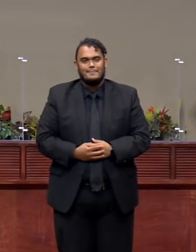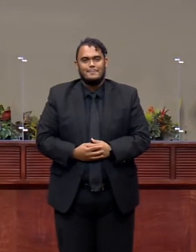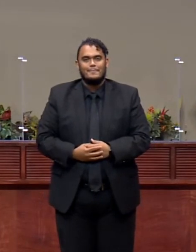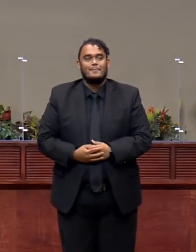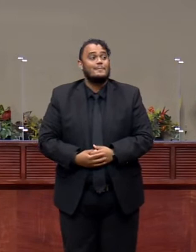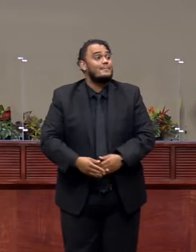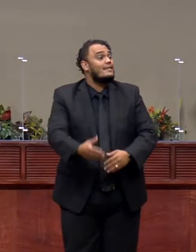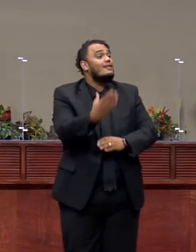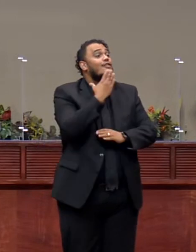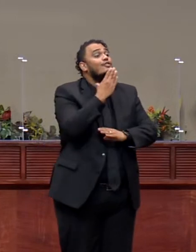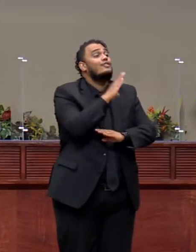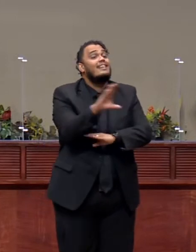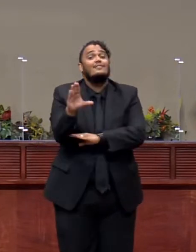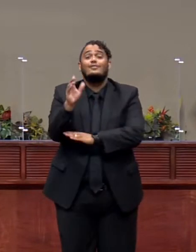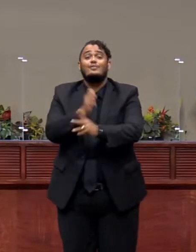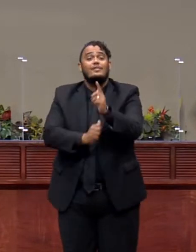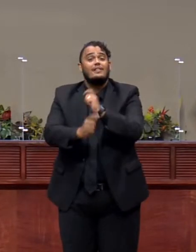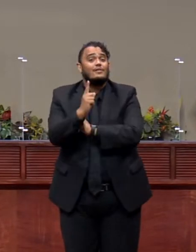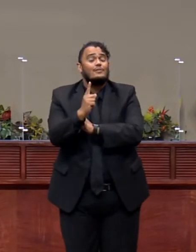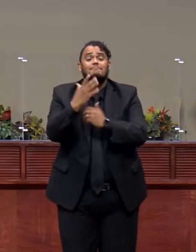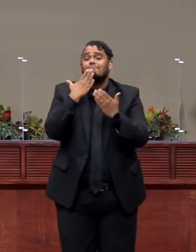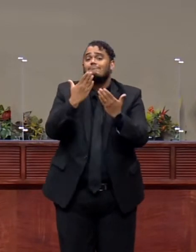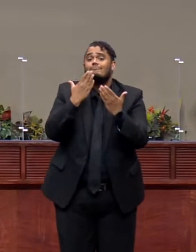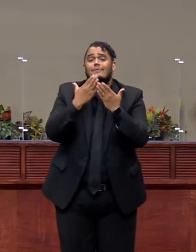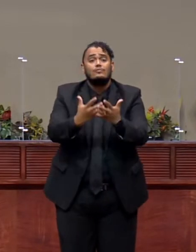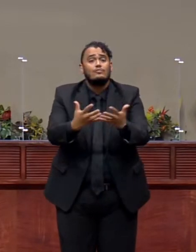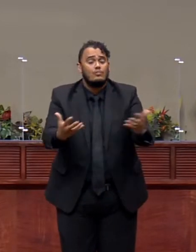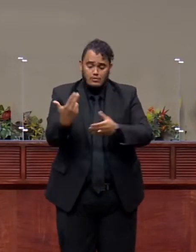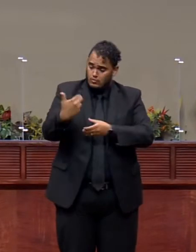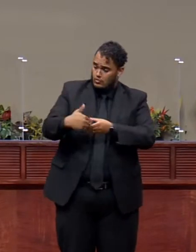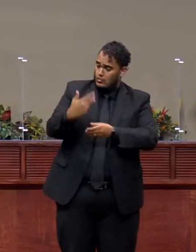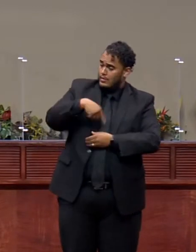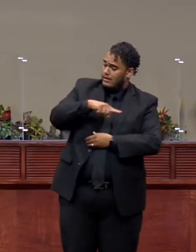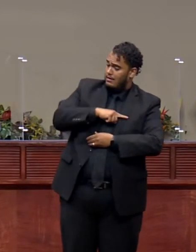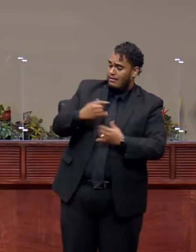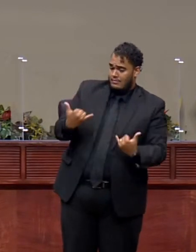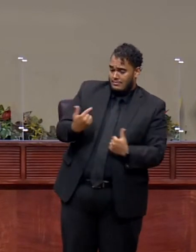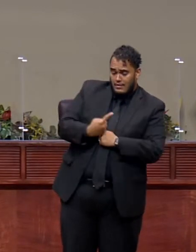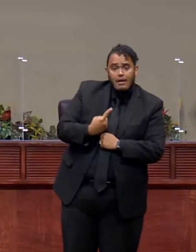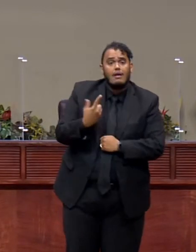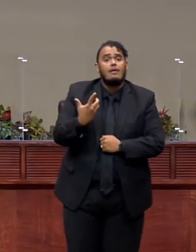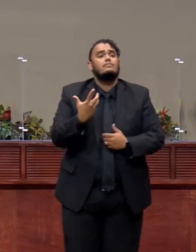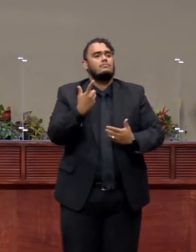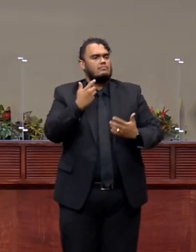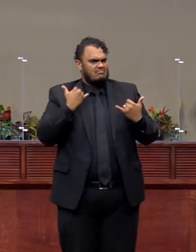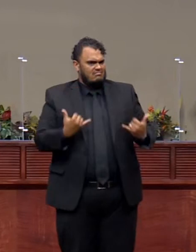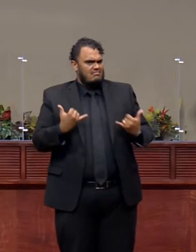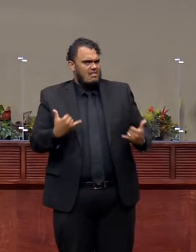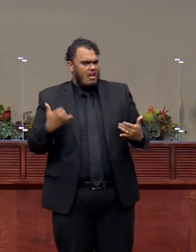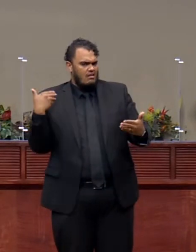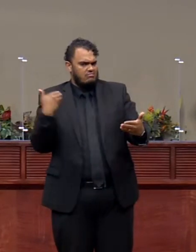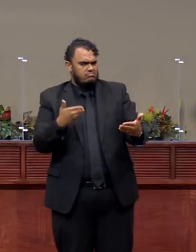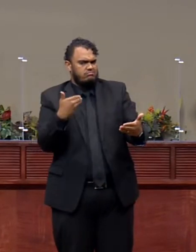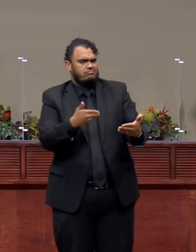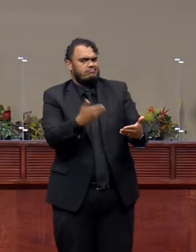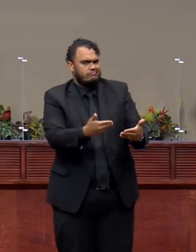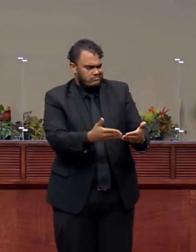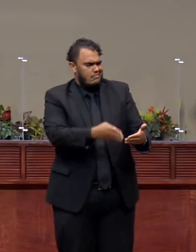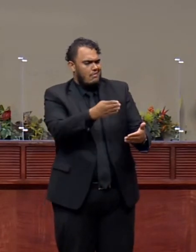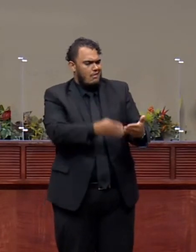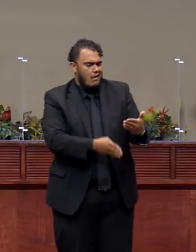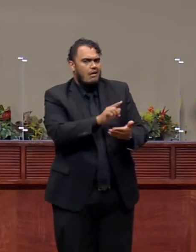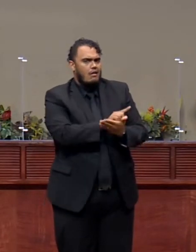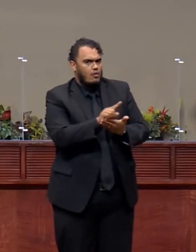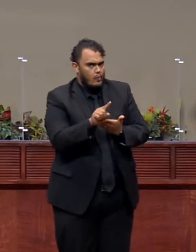All right, good afternoon, everyone. Thank you all for joining us as we come to the end of another week.